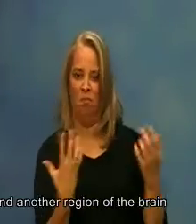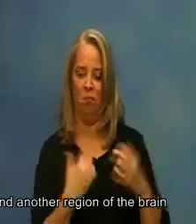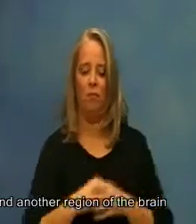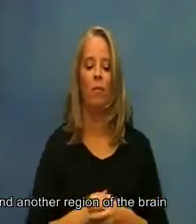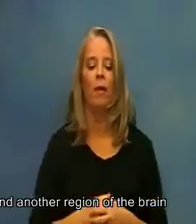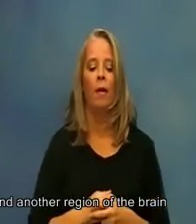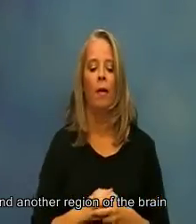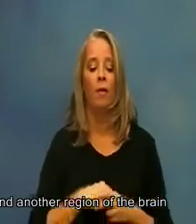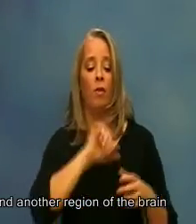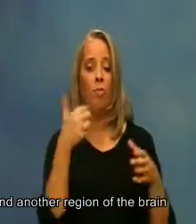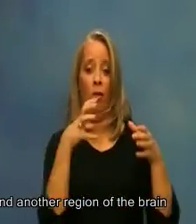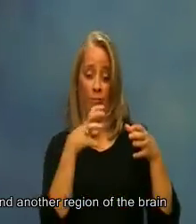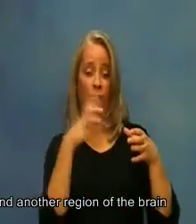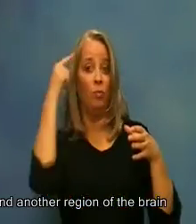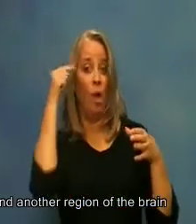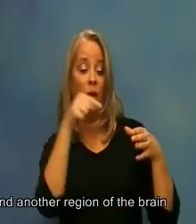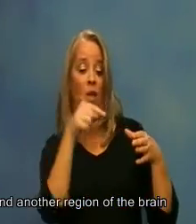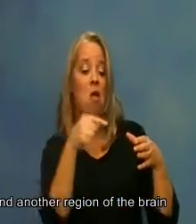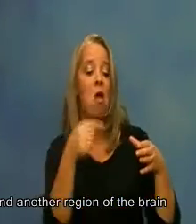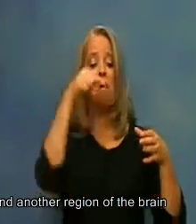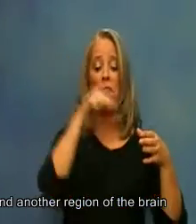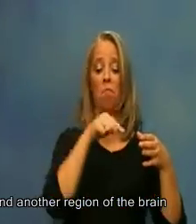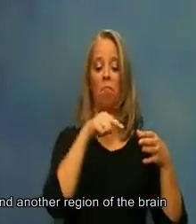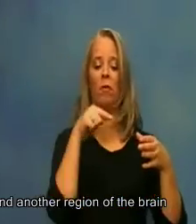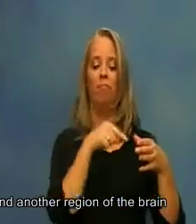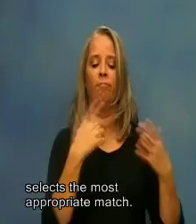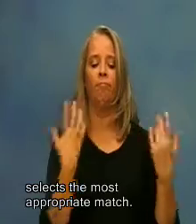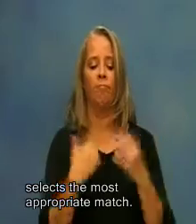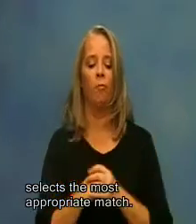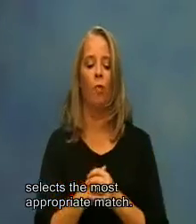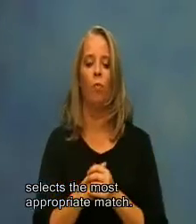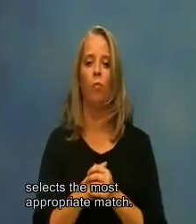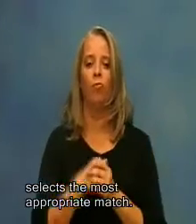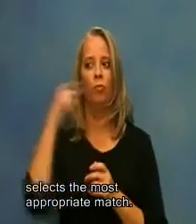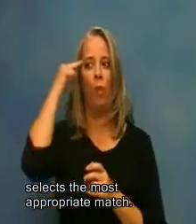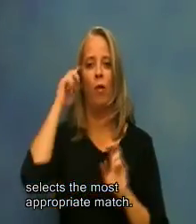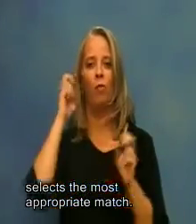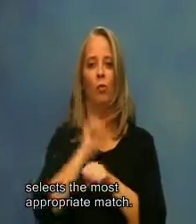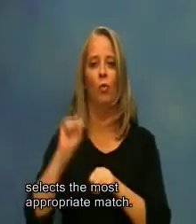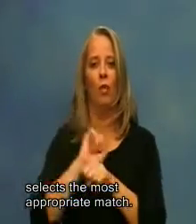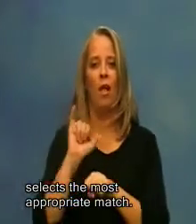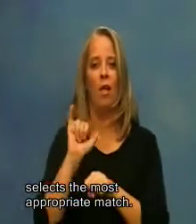and another region of the brain selects the most appropriate match.